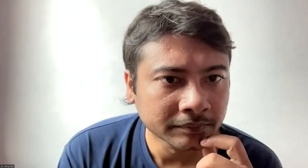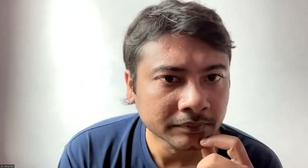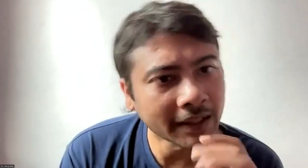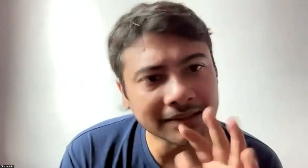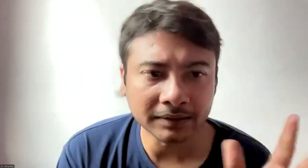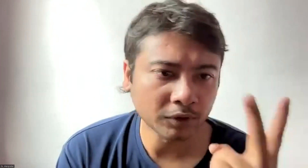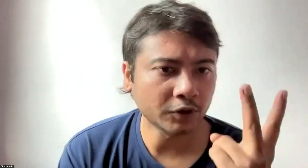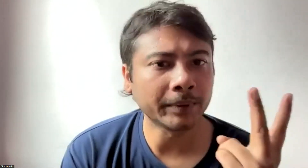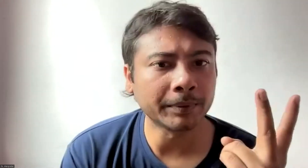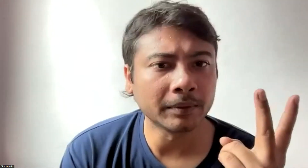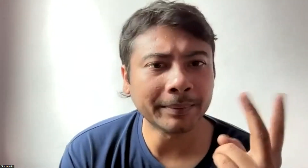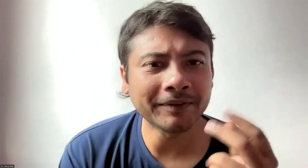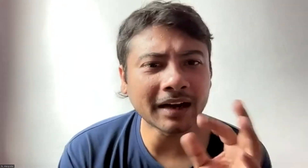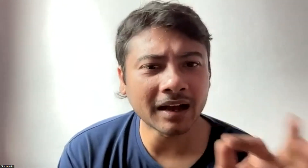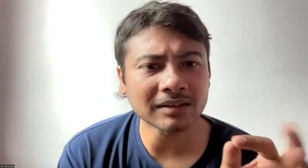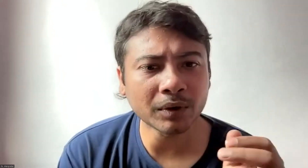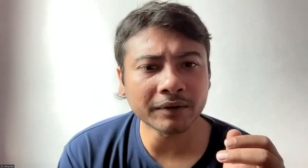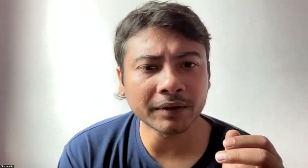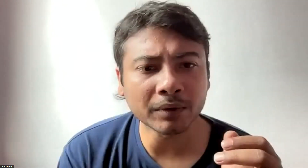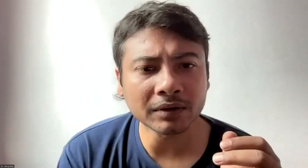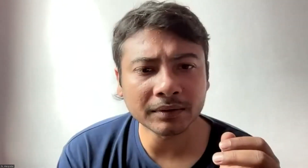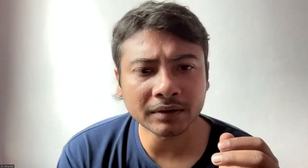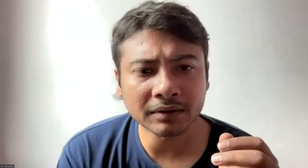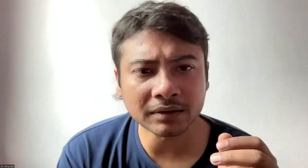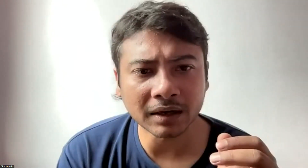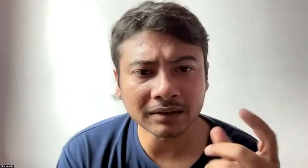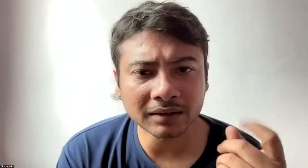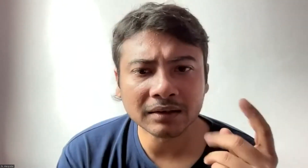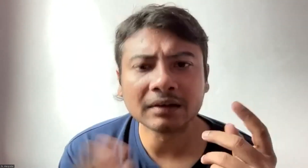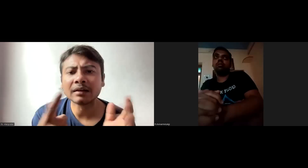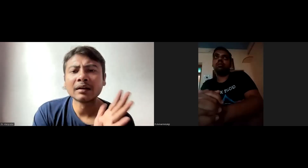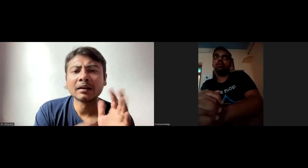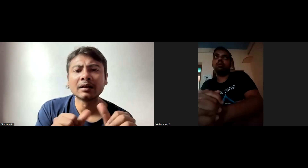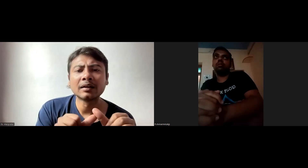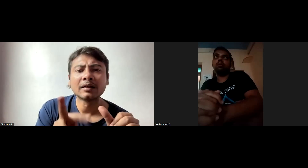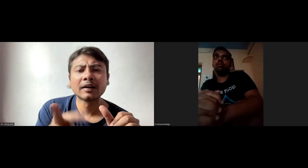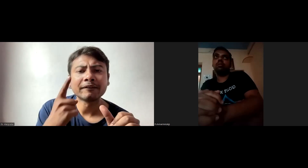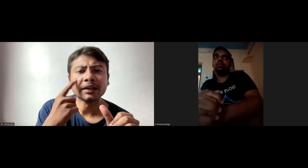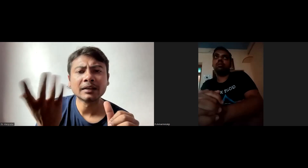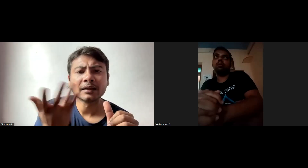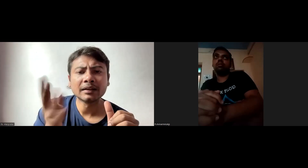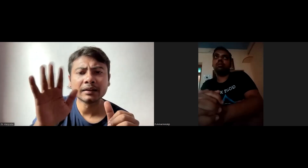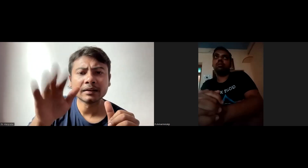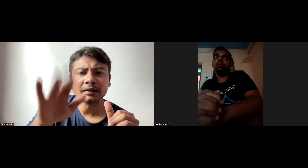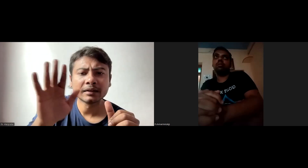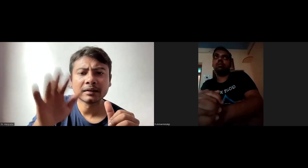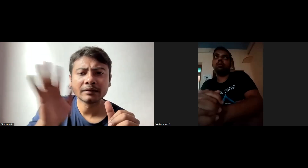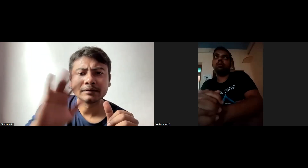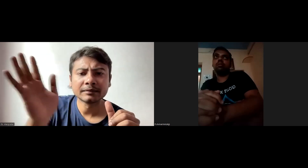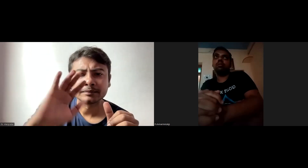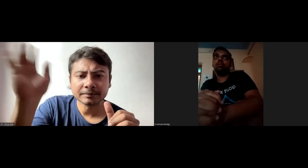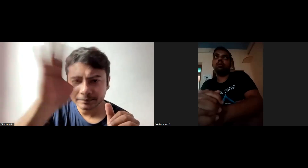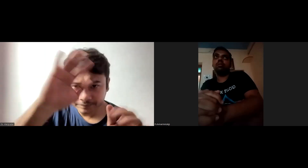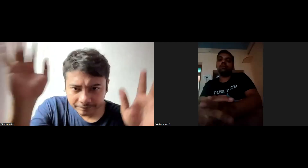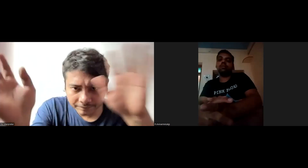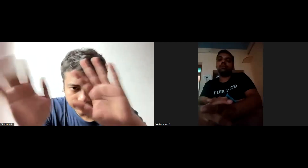huh? That's it. Only two people. Maybe we can ask what Ravi wants. Yeah, Just because he's quite disturbed. He